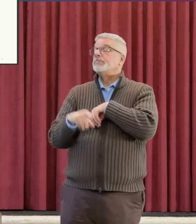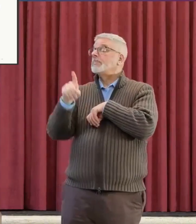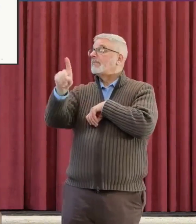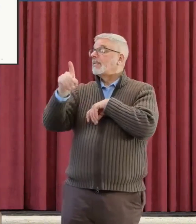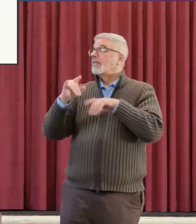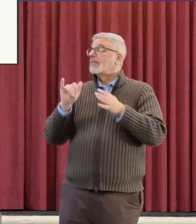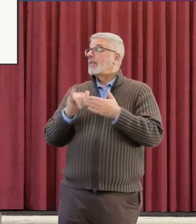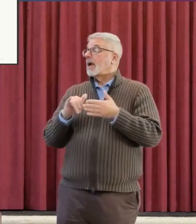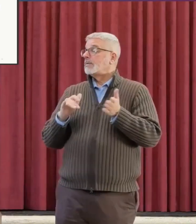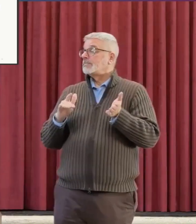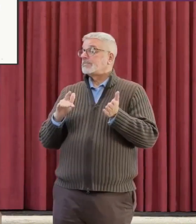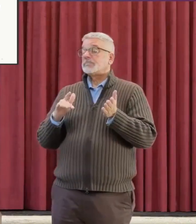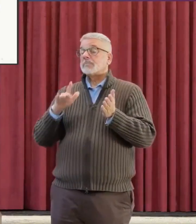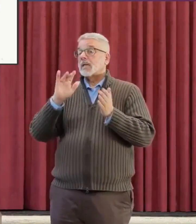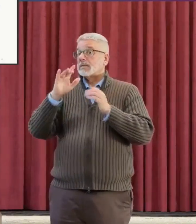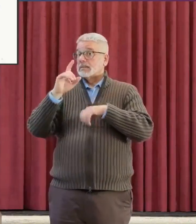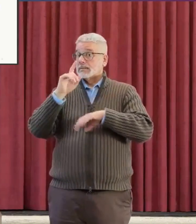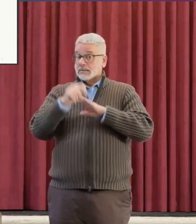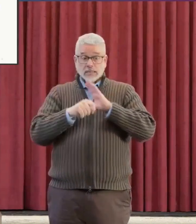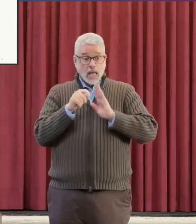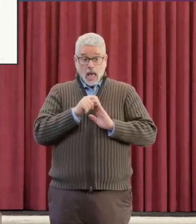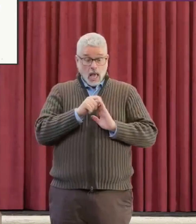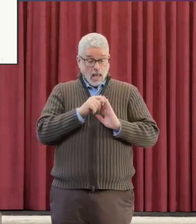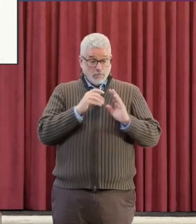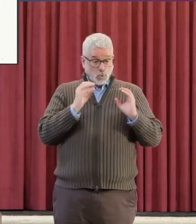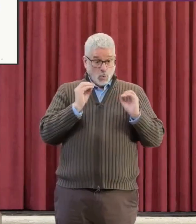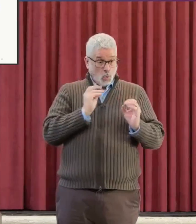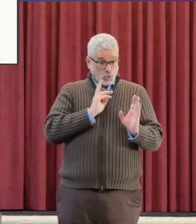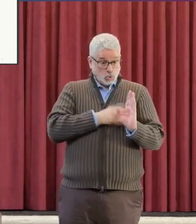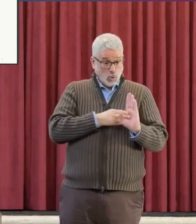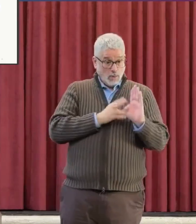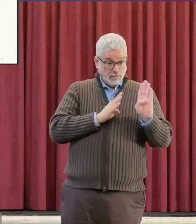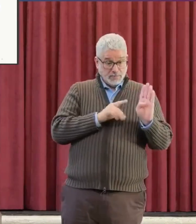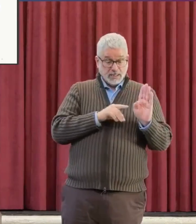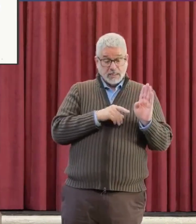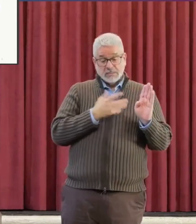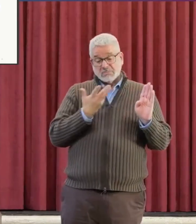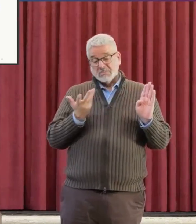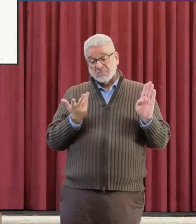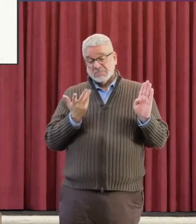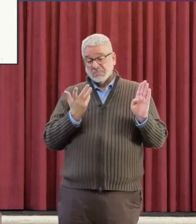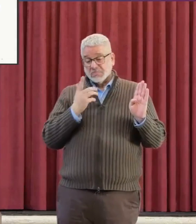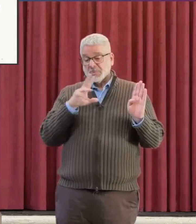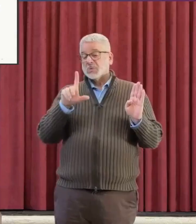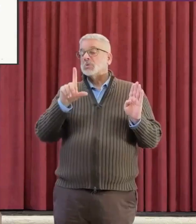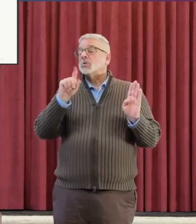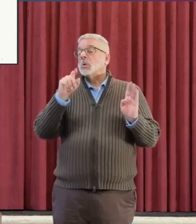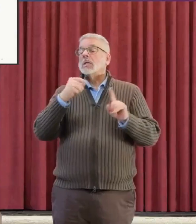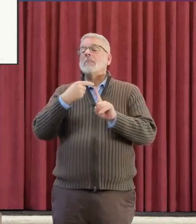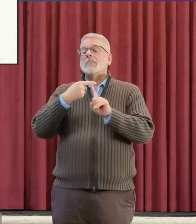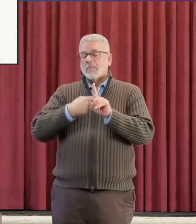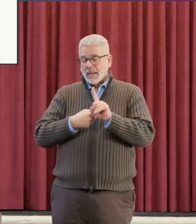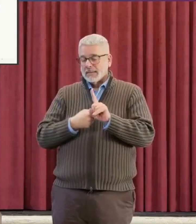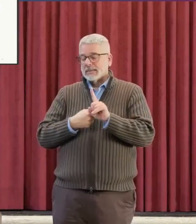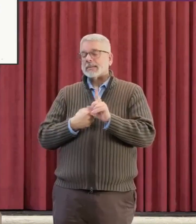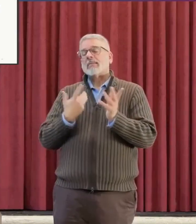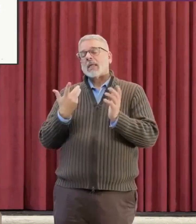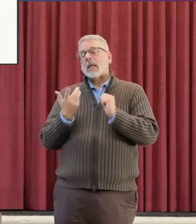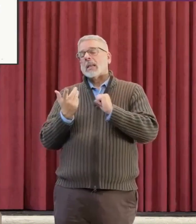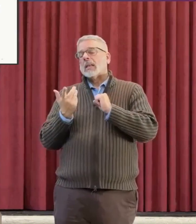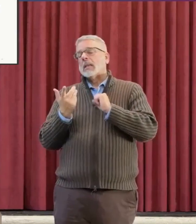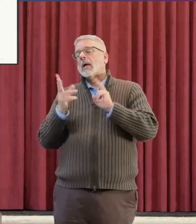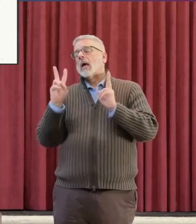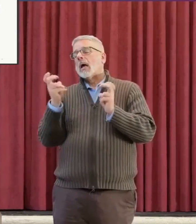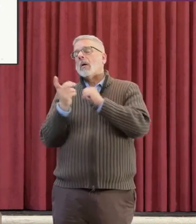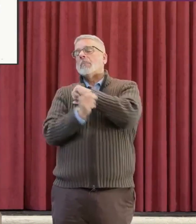duration, the length of the time he didn't have Medicare Part B was like say 20 months, then his penalty is